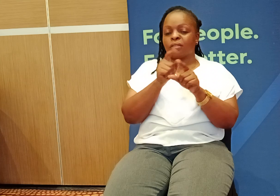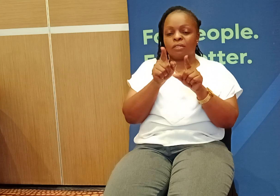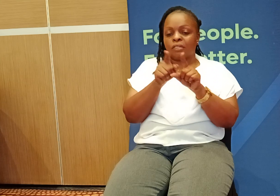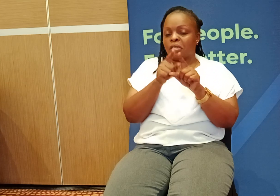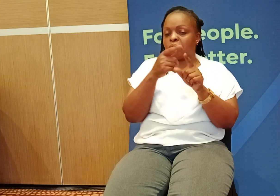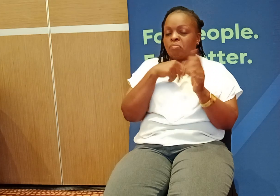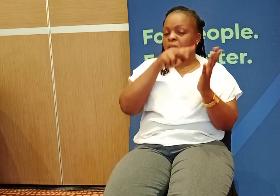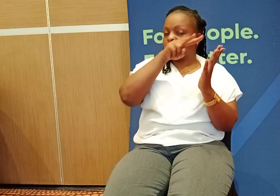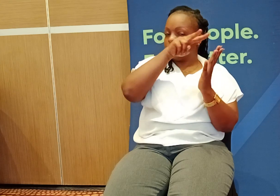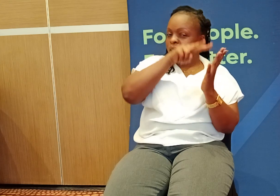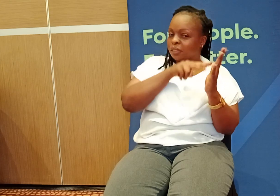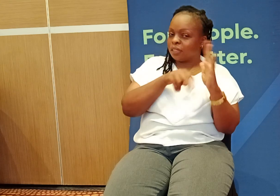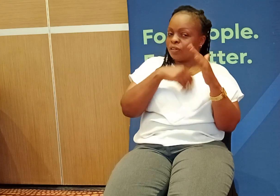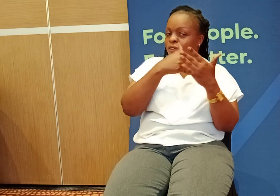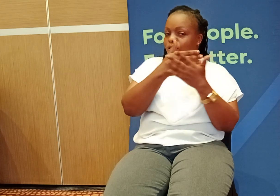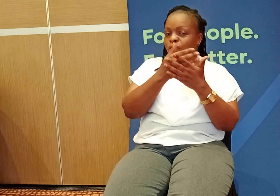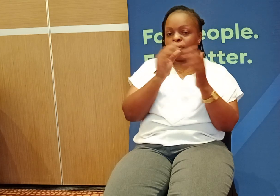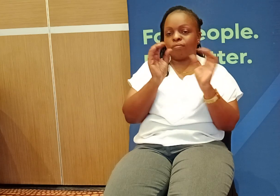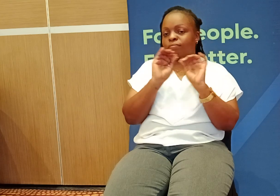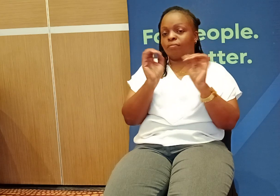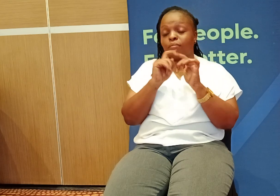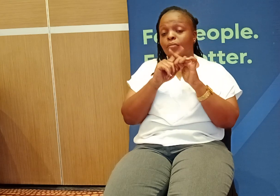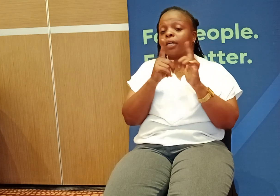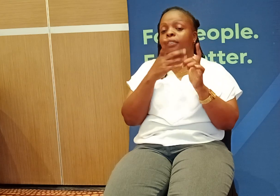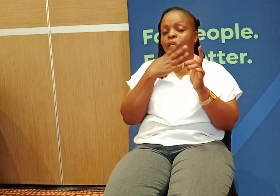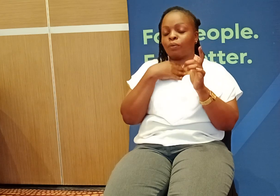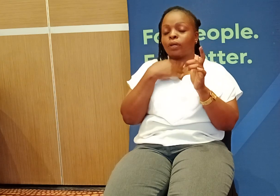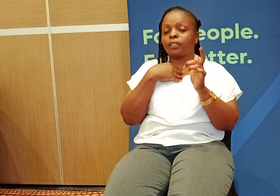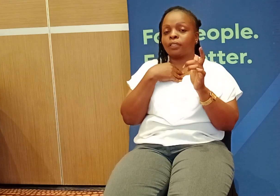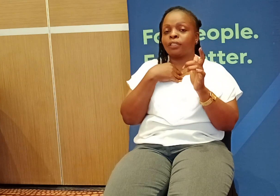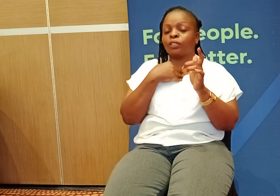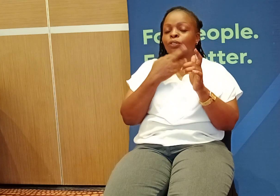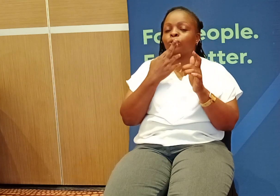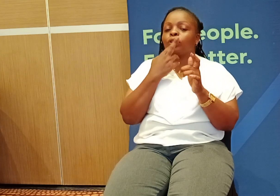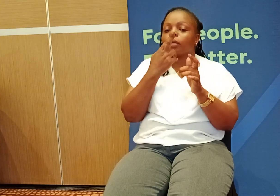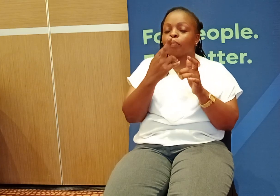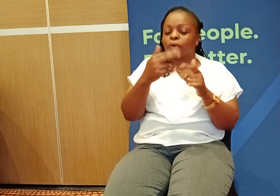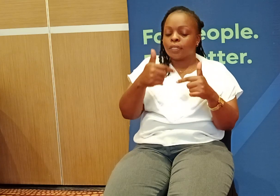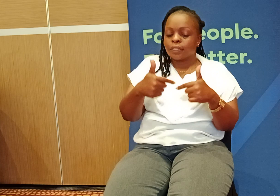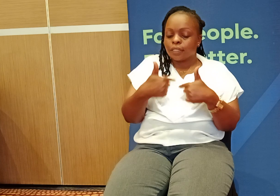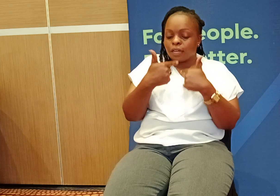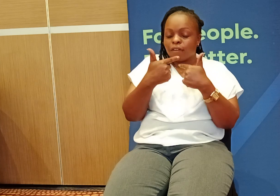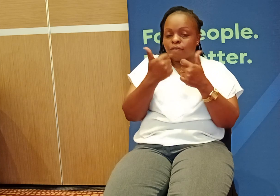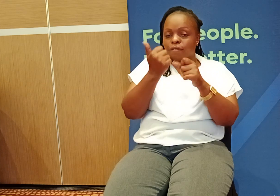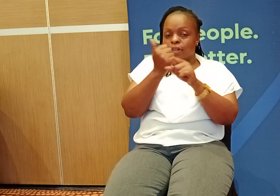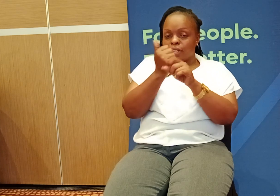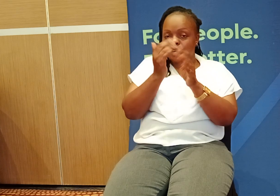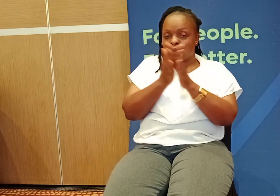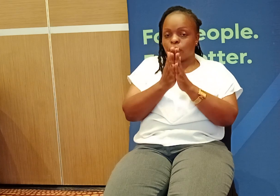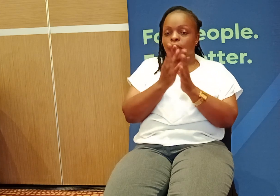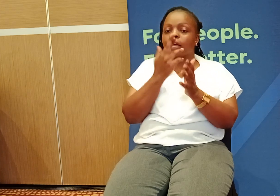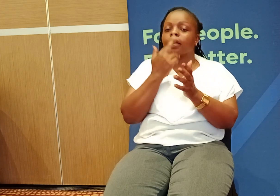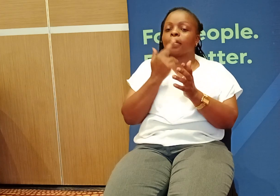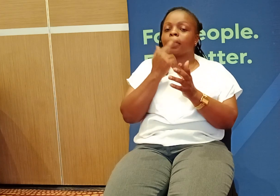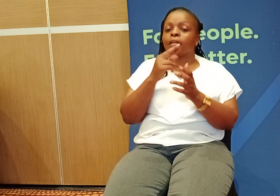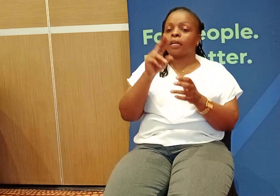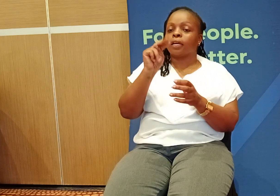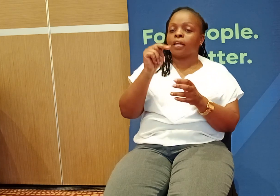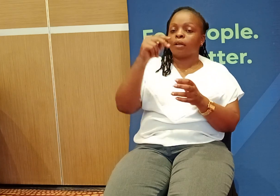of this. So let me just do self-reporting and deal with the red ones. NPL ratio, we had said a range of